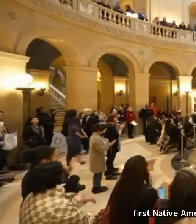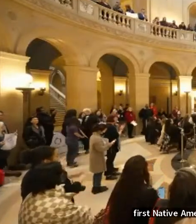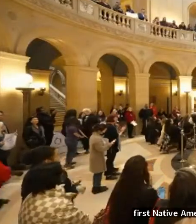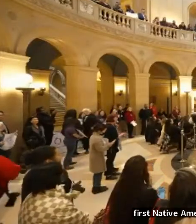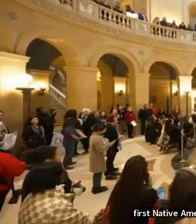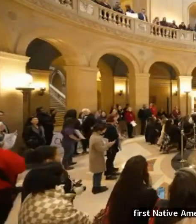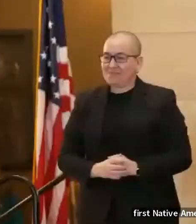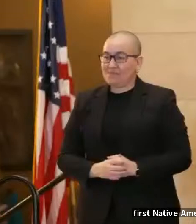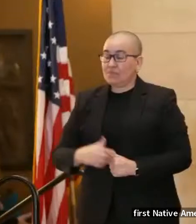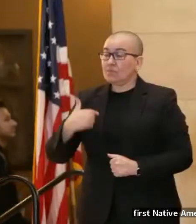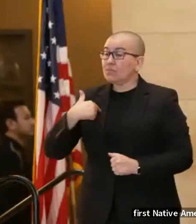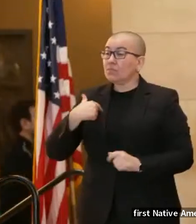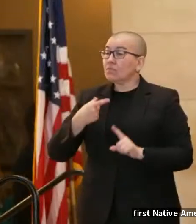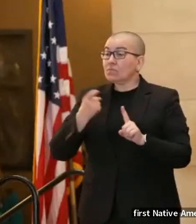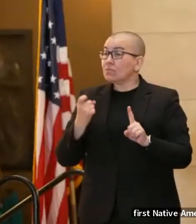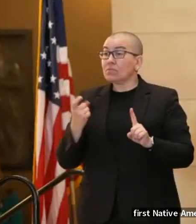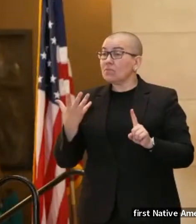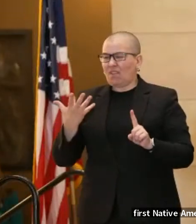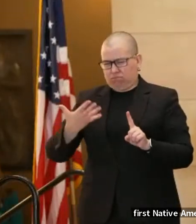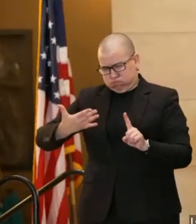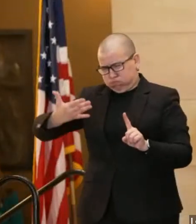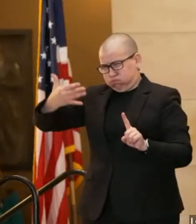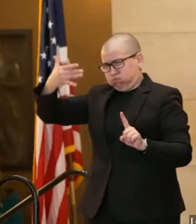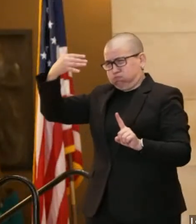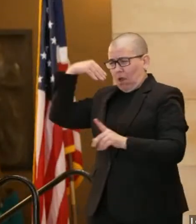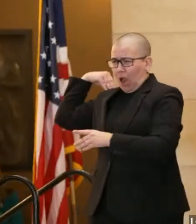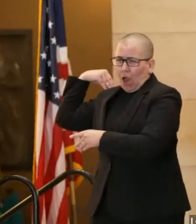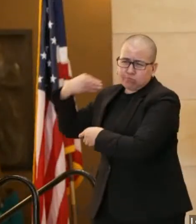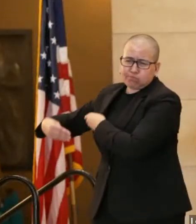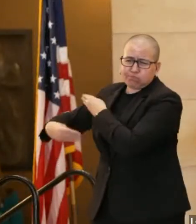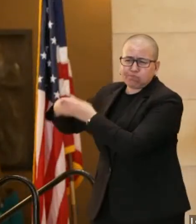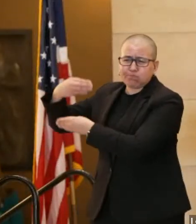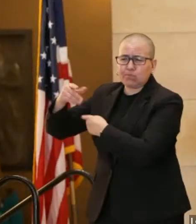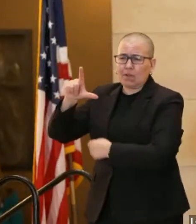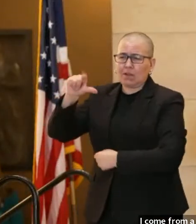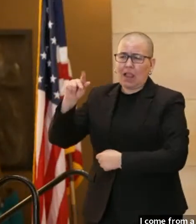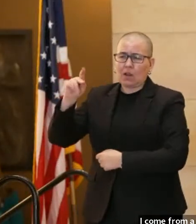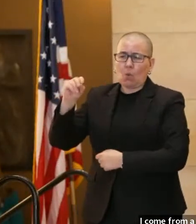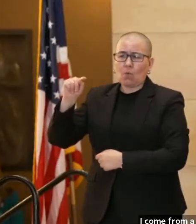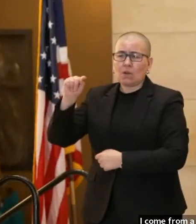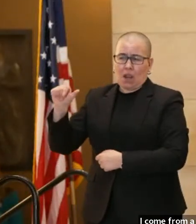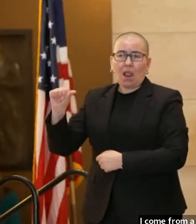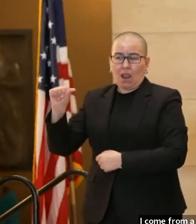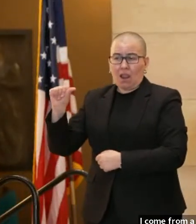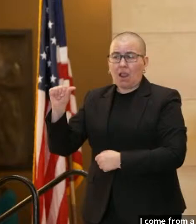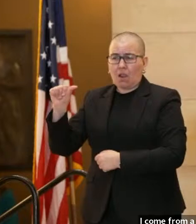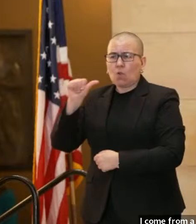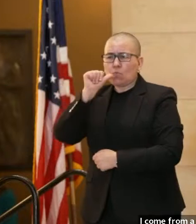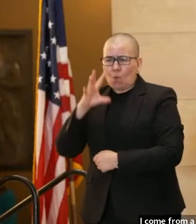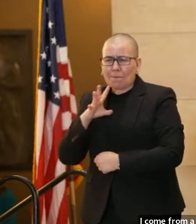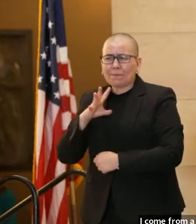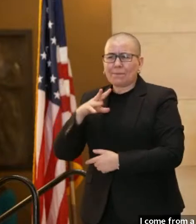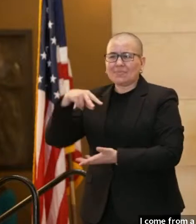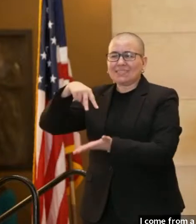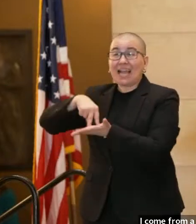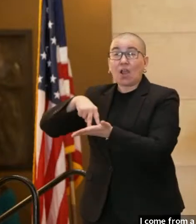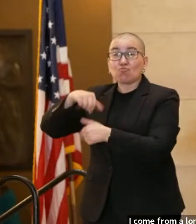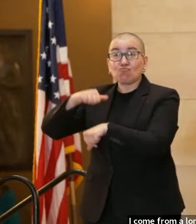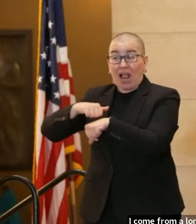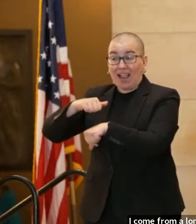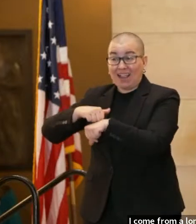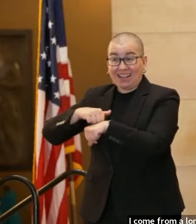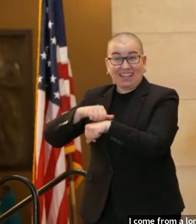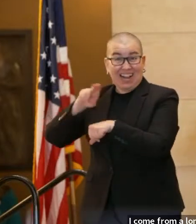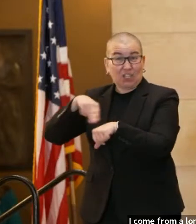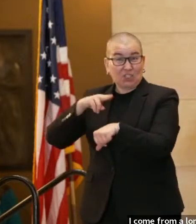I come from a long line of Hunkpapa Lakota women from the Standing Rock Nation, and it's those women,